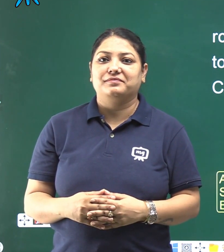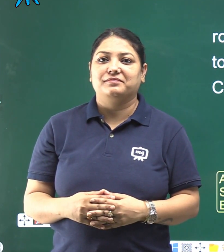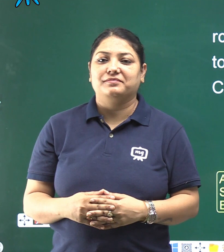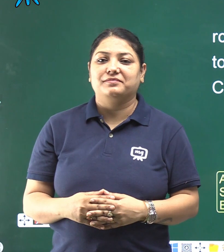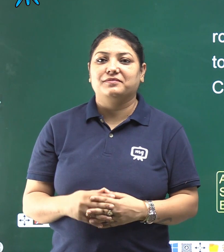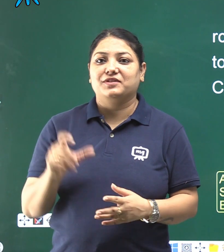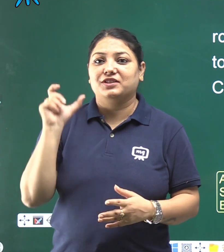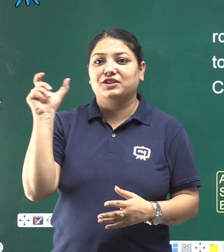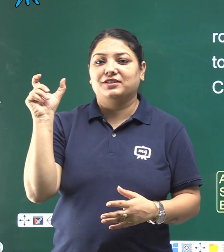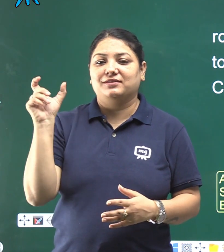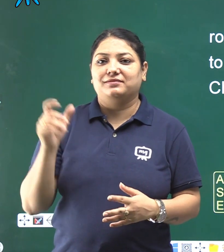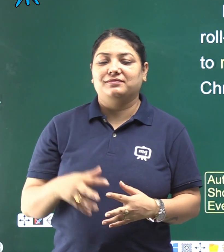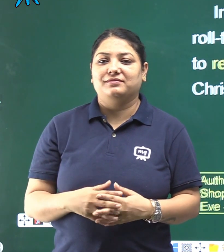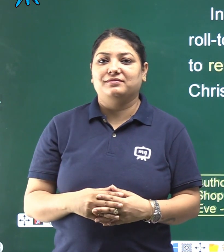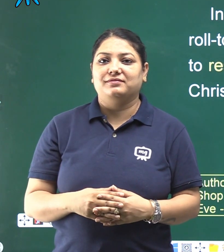Junk.